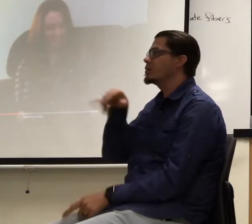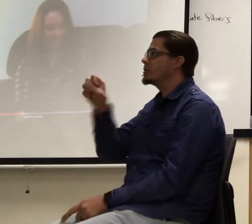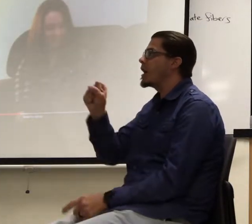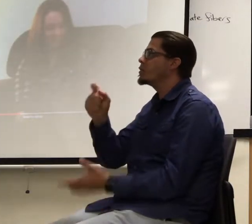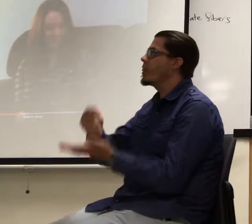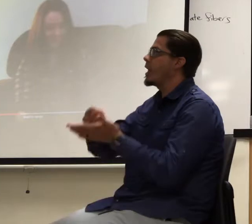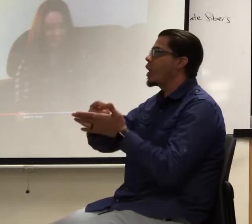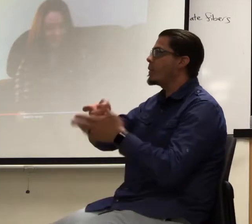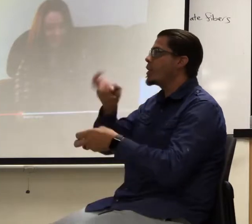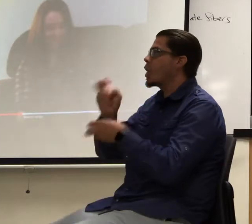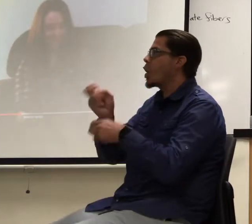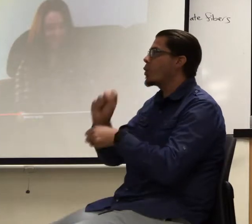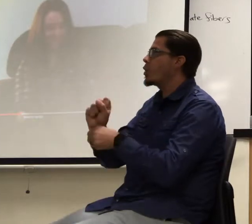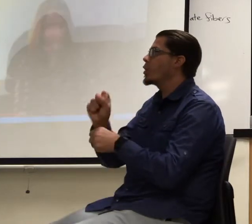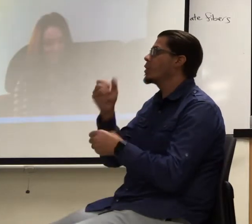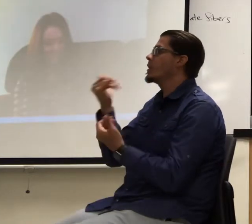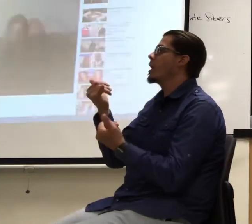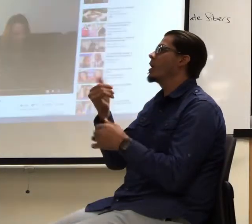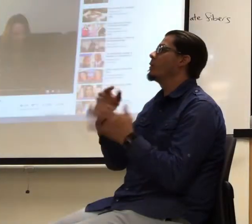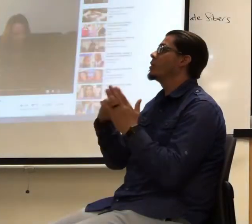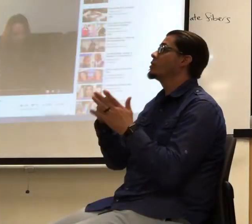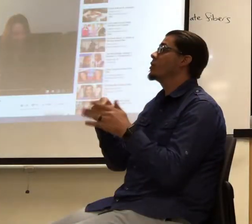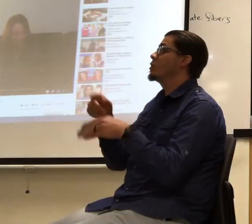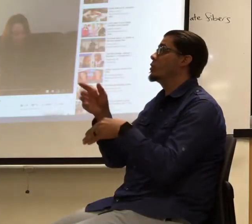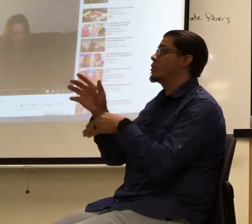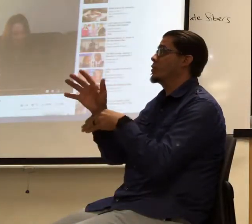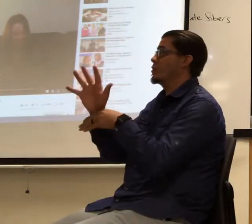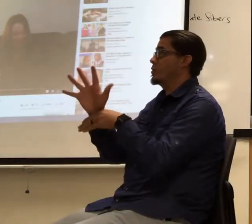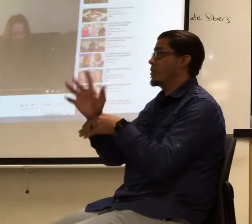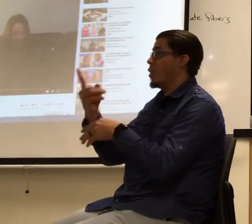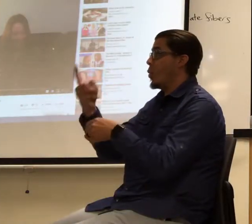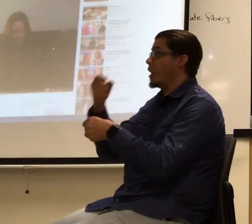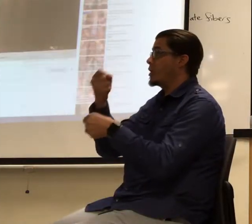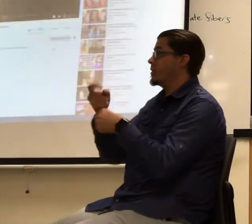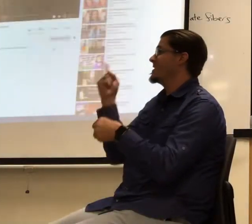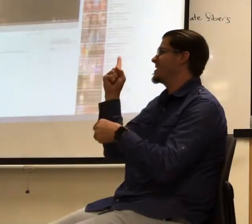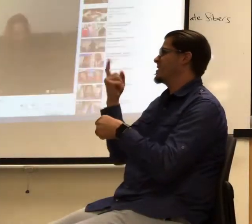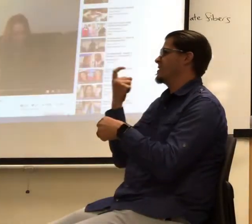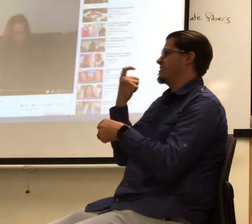hard work. And I want to show you a clip 6 years later. This is 1 year after her stroke.